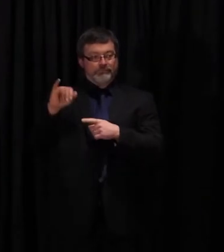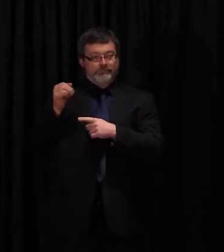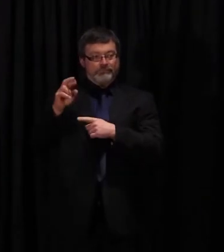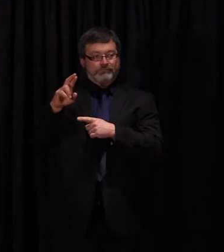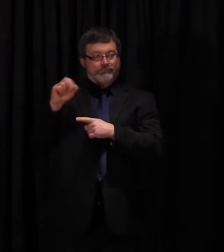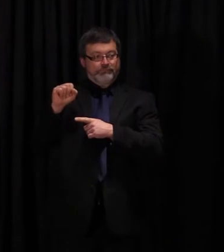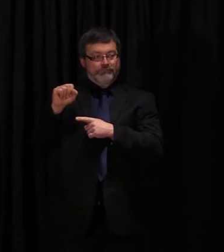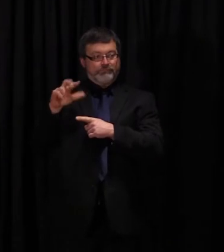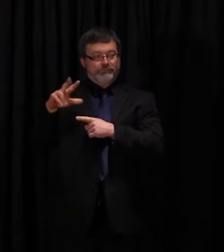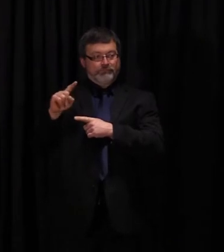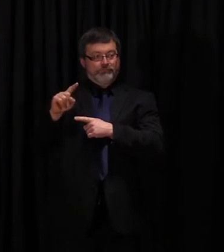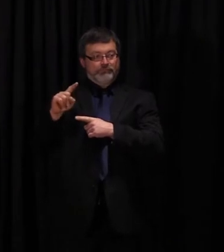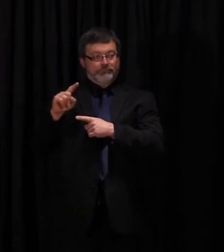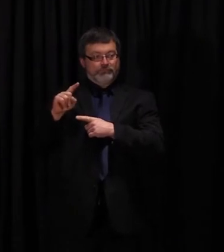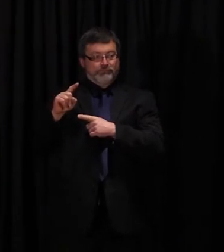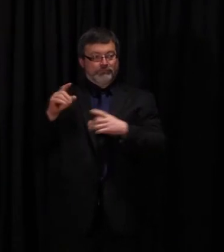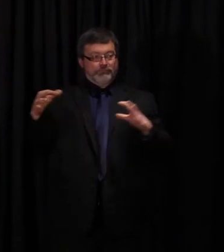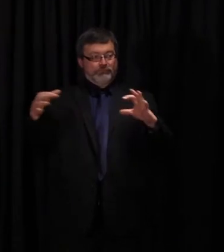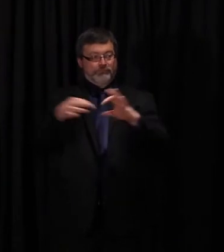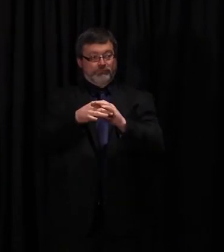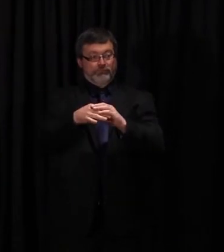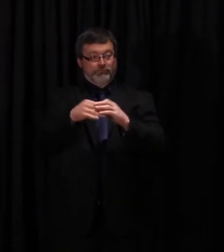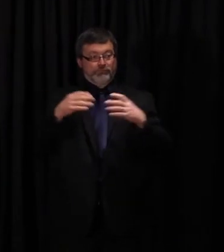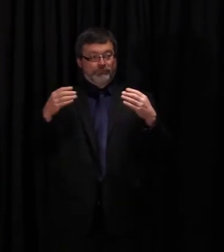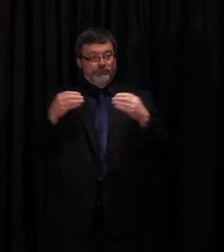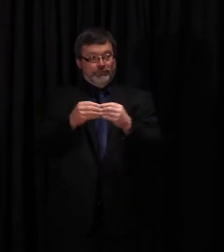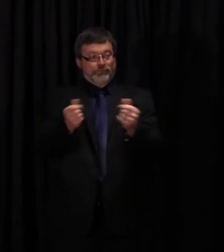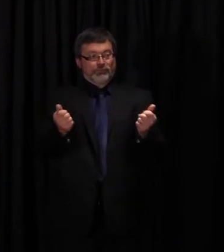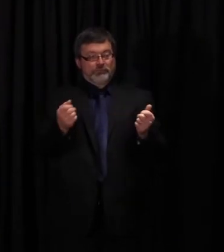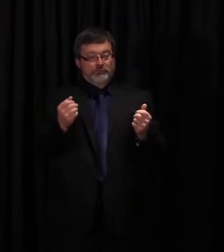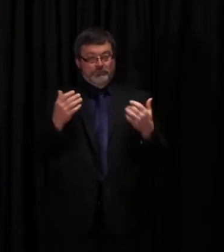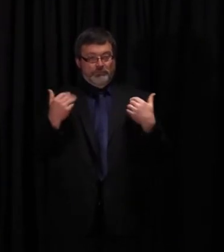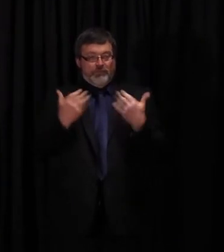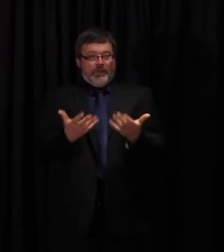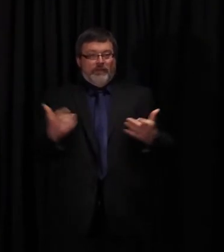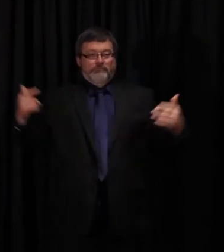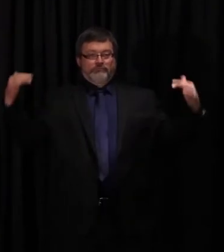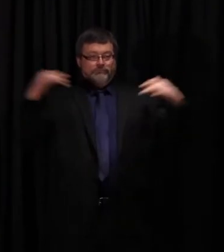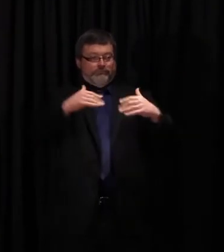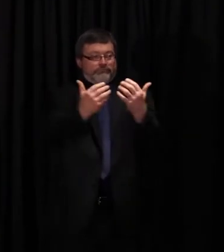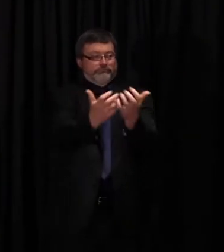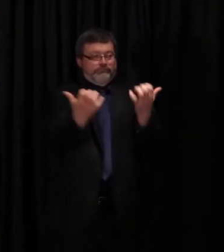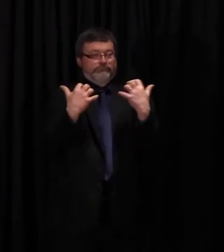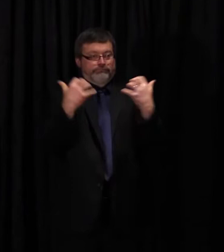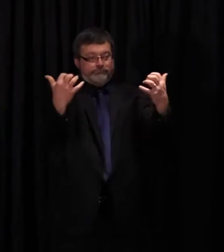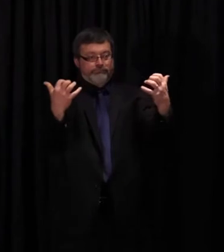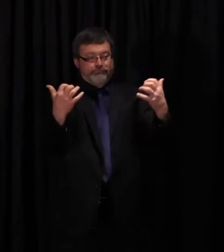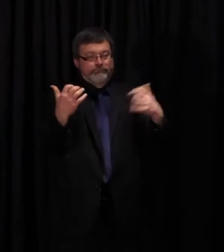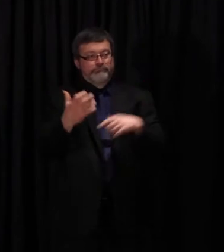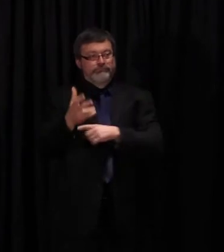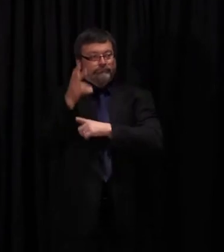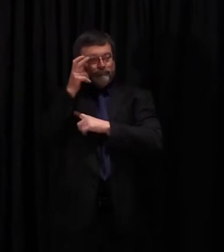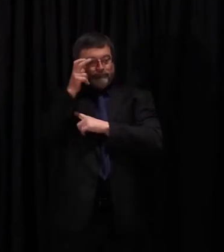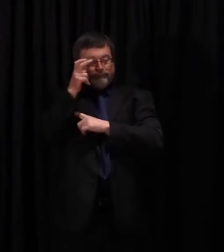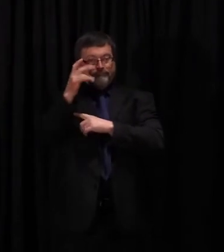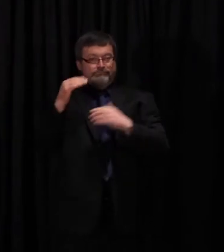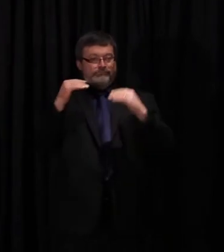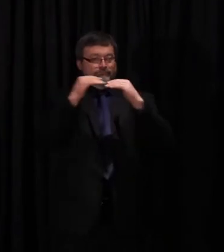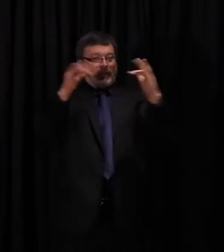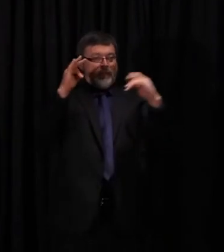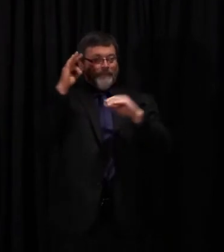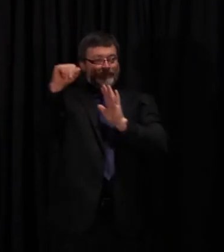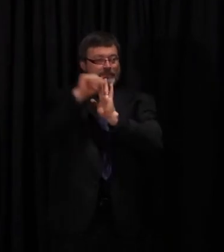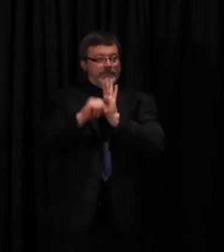joint resolution to provide for a joint assembly to receive the state of the state message from the governor. Resolved